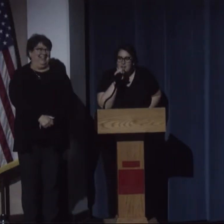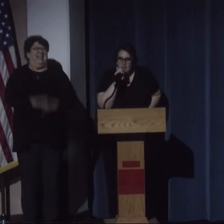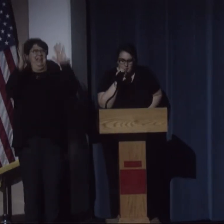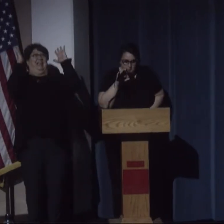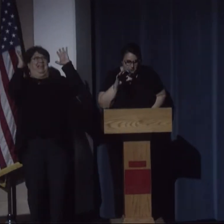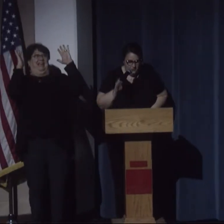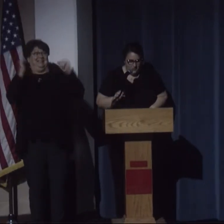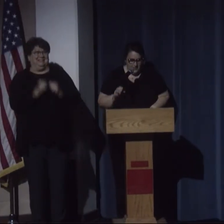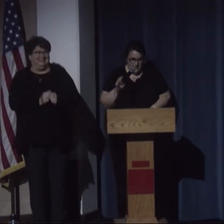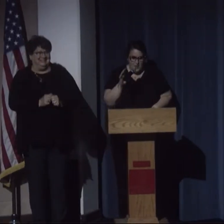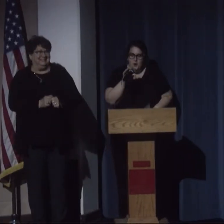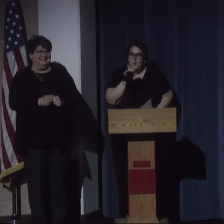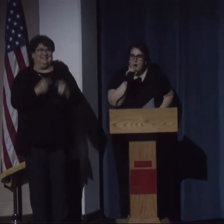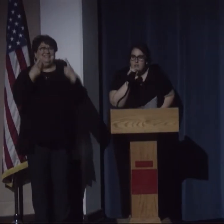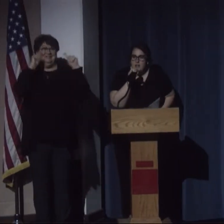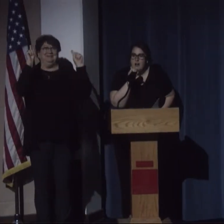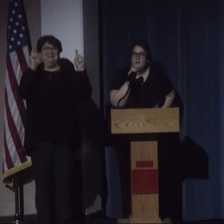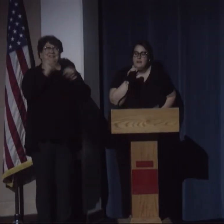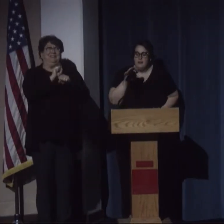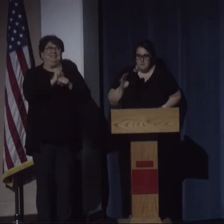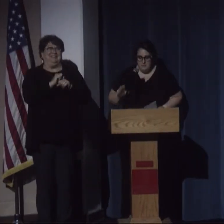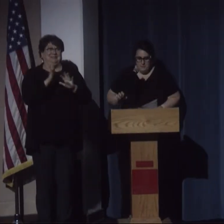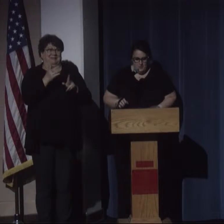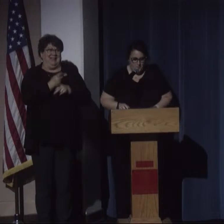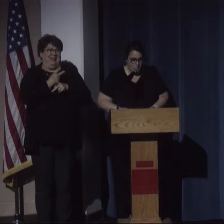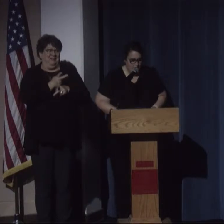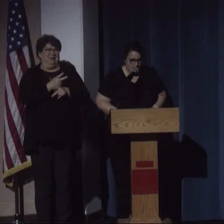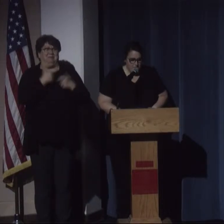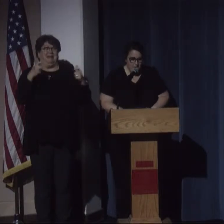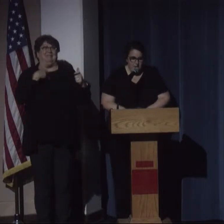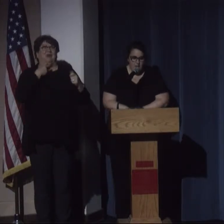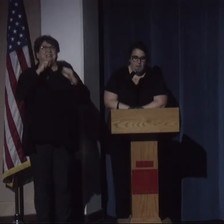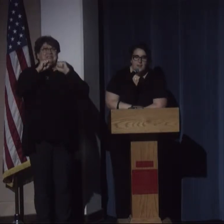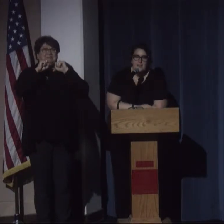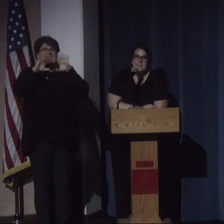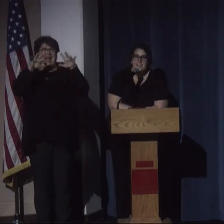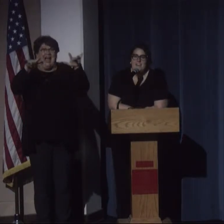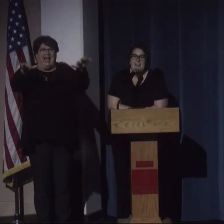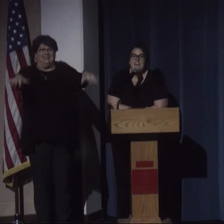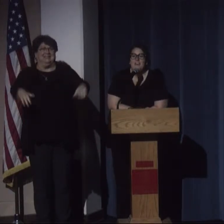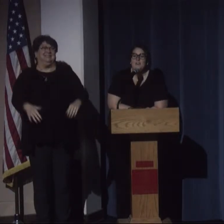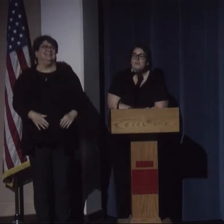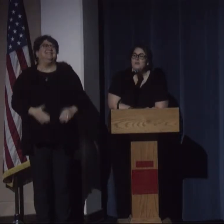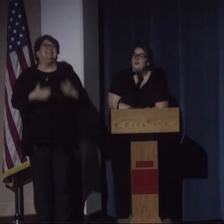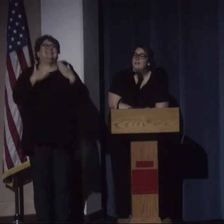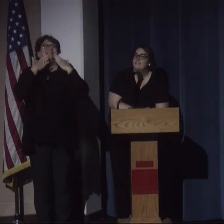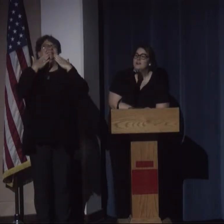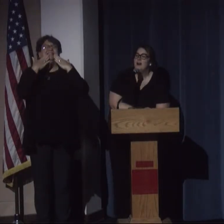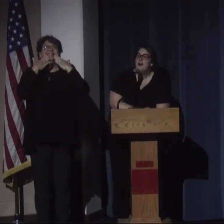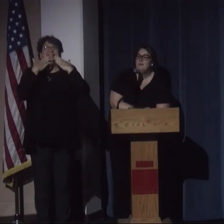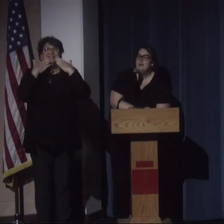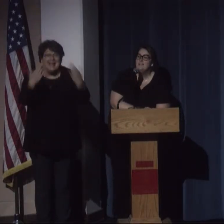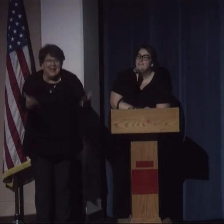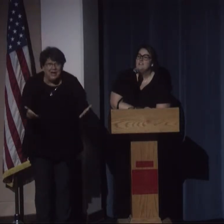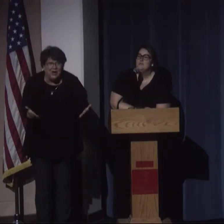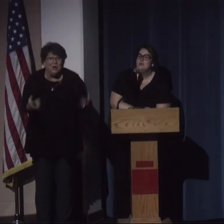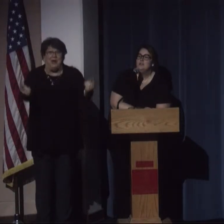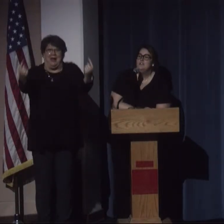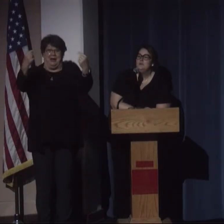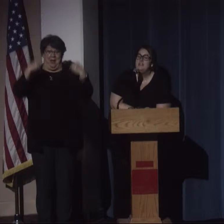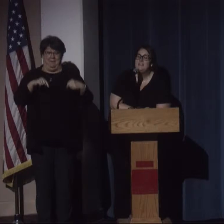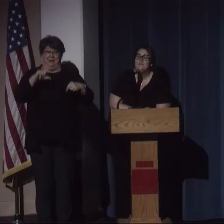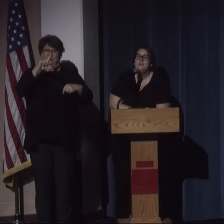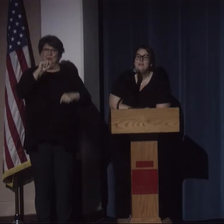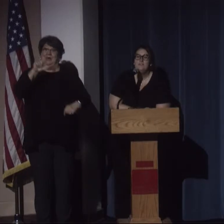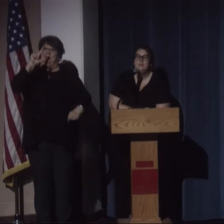Oh, there it goes. Watch out. Here comes my big voice. Thank you for coming to the